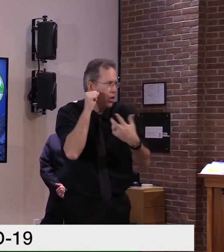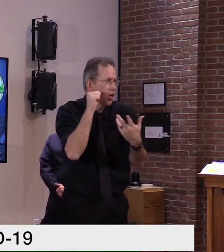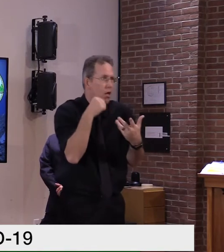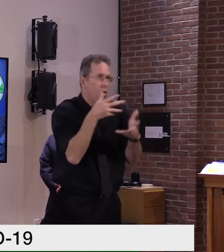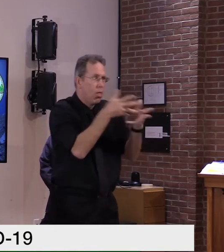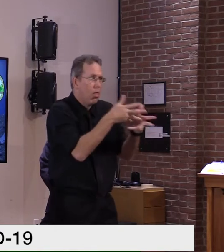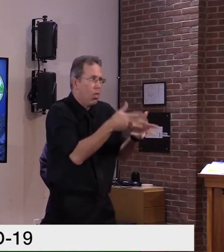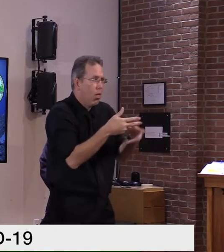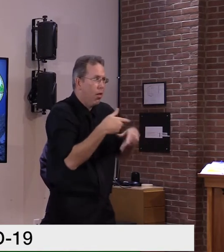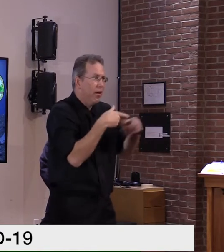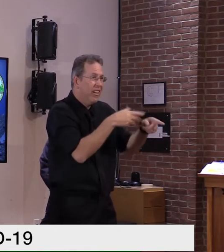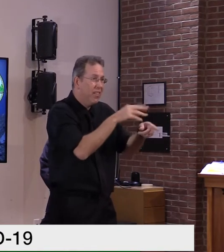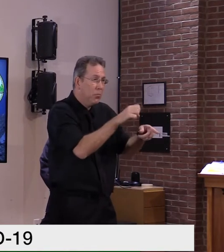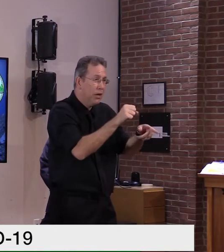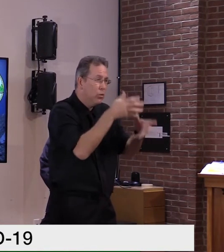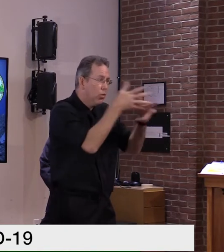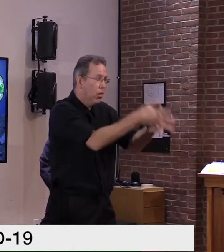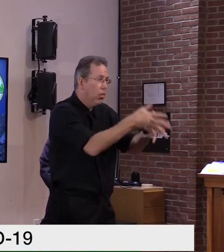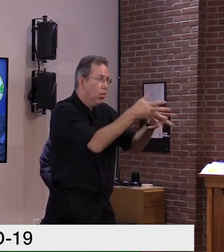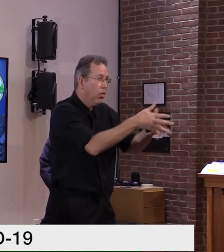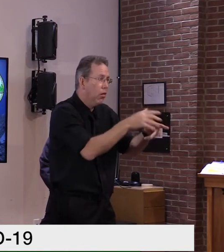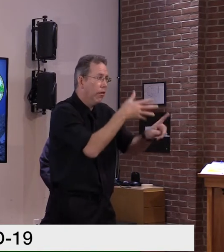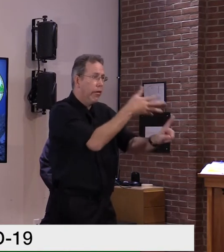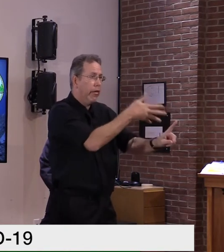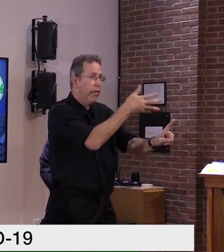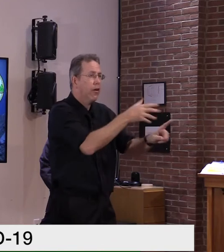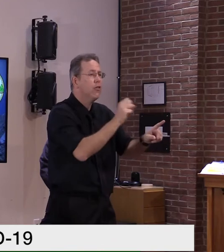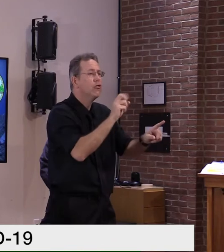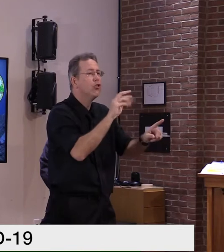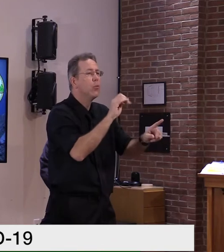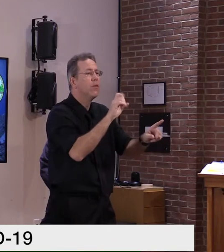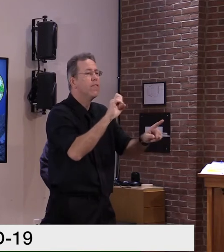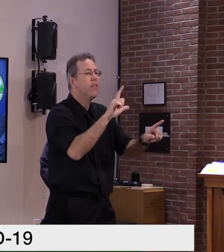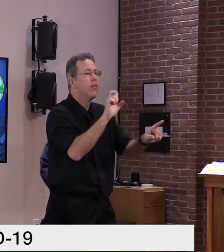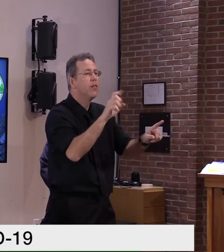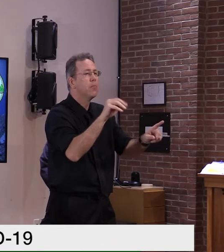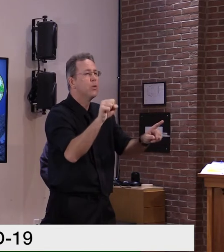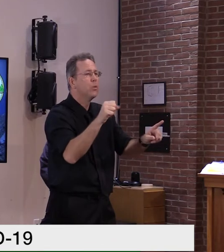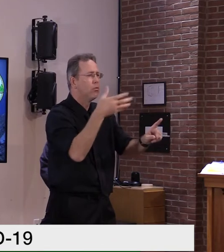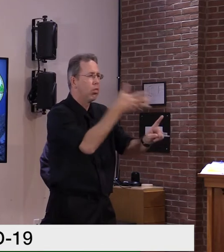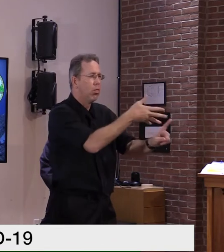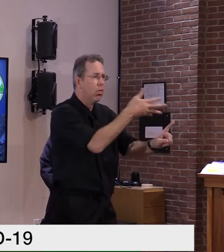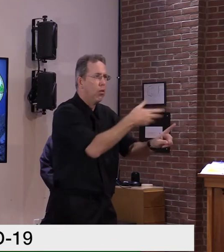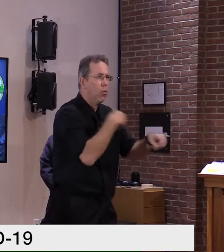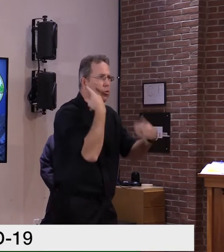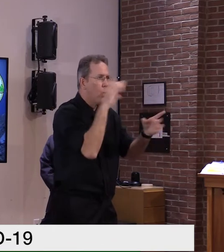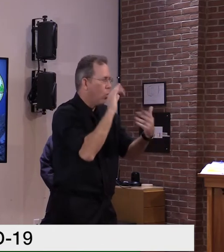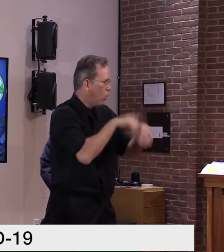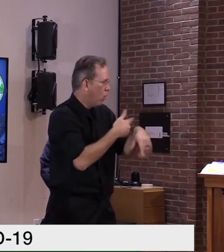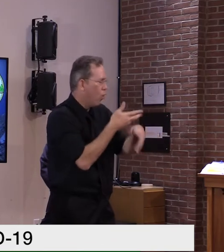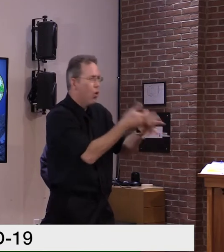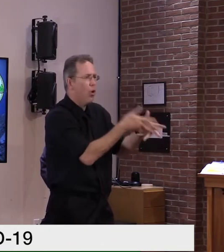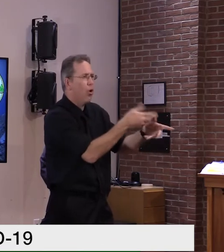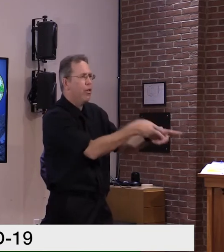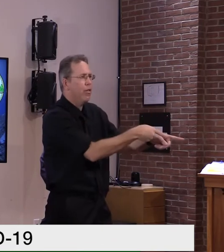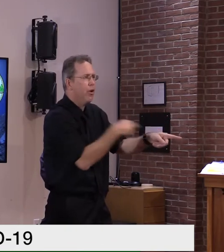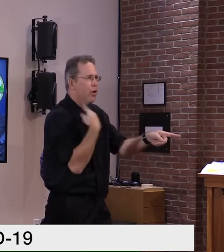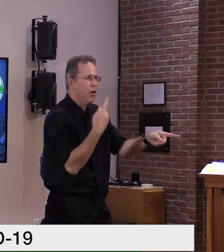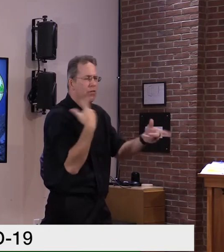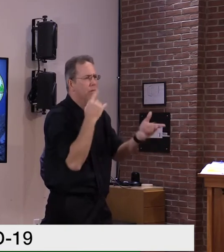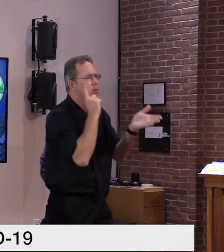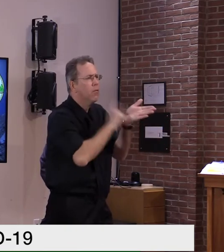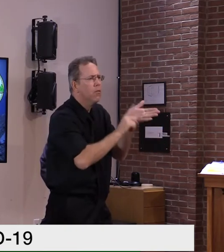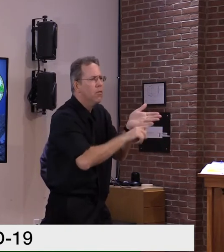until yesterday morning. So we didn't have any knowledge of that. We thought that it was going through the process and being tested, and we were